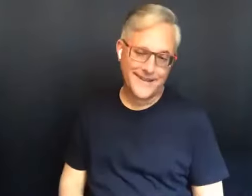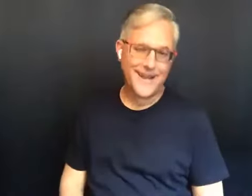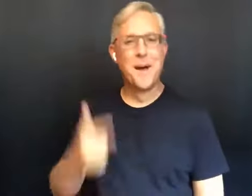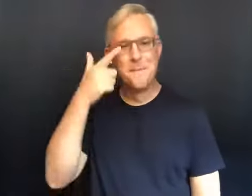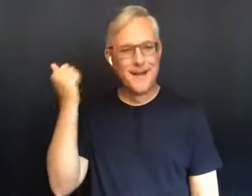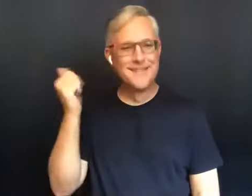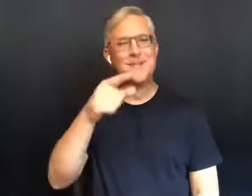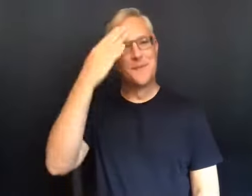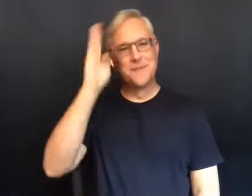how right I am.